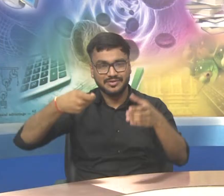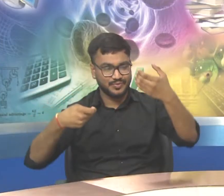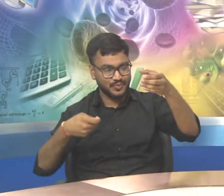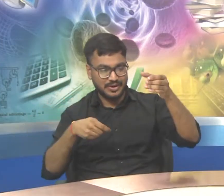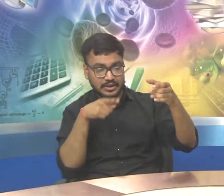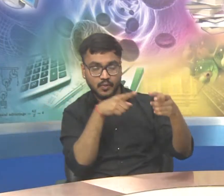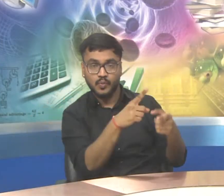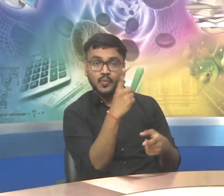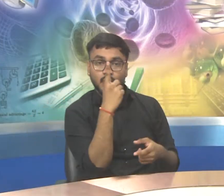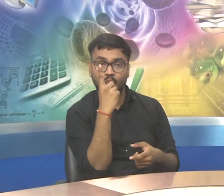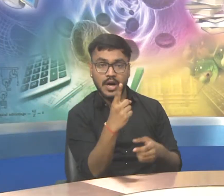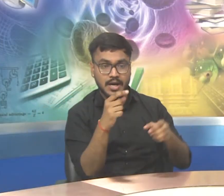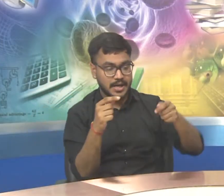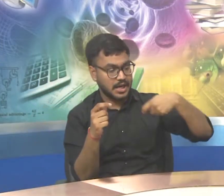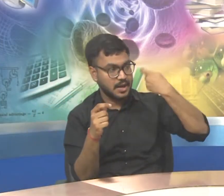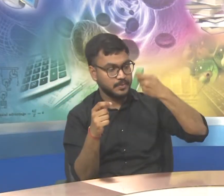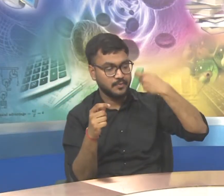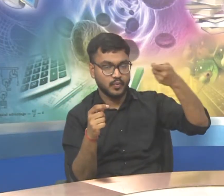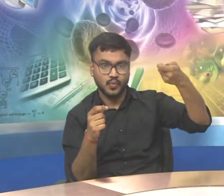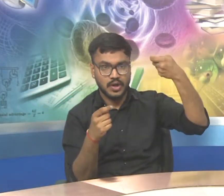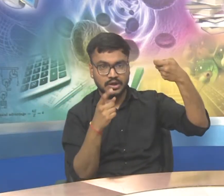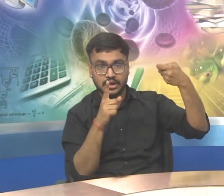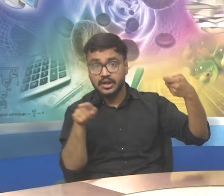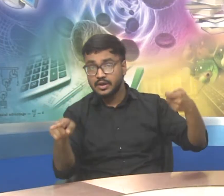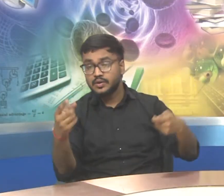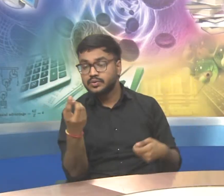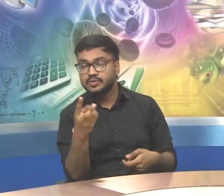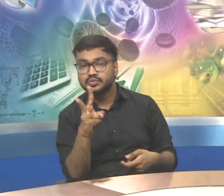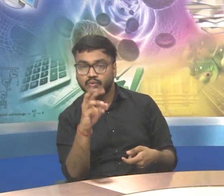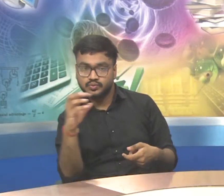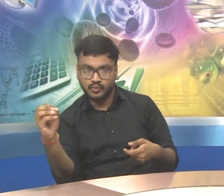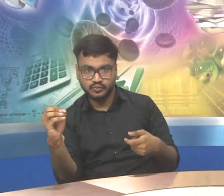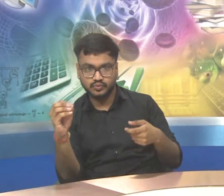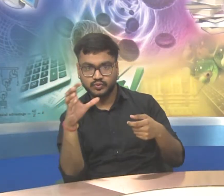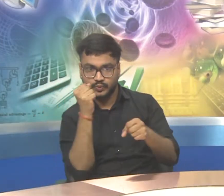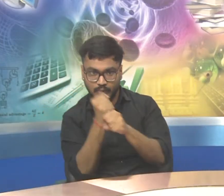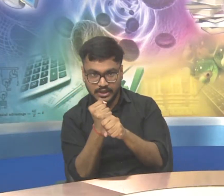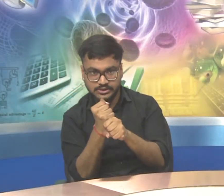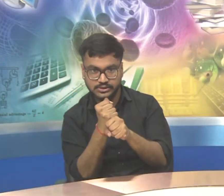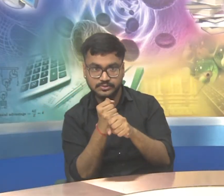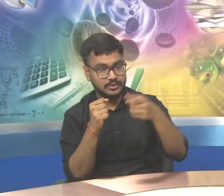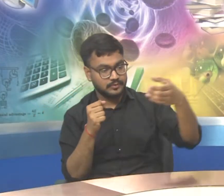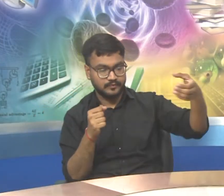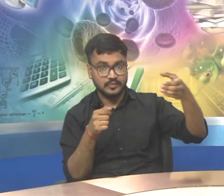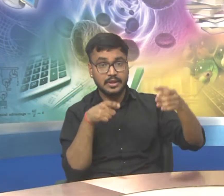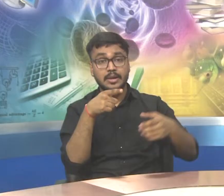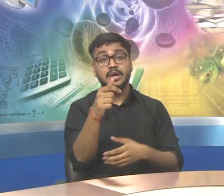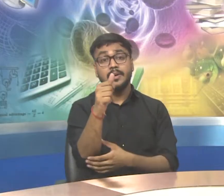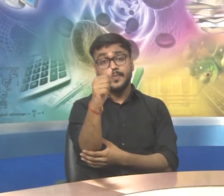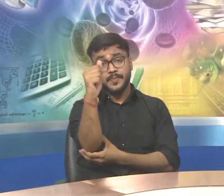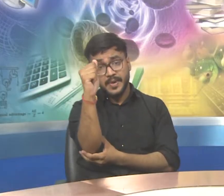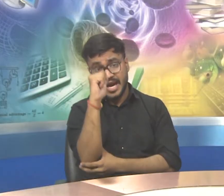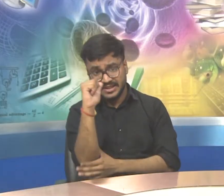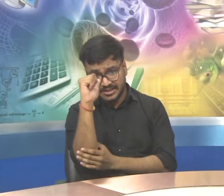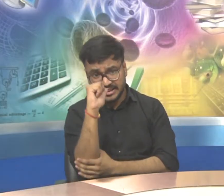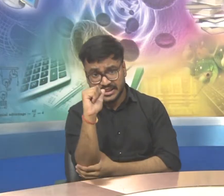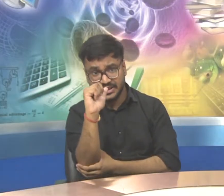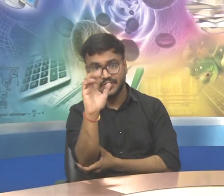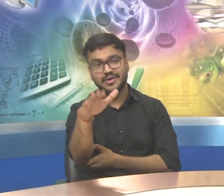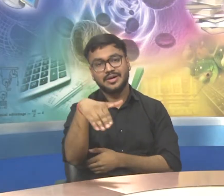In it, material required: wheat flour, which is 1 cup needed, like 200 gram,